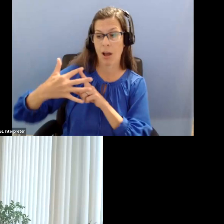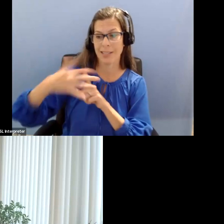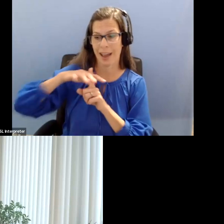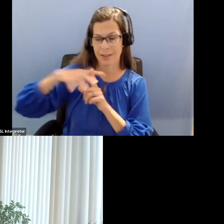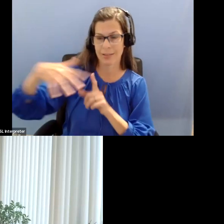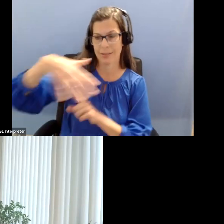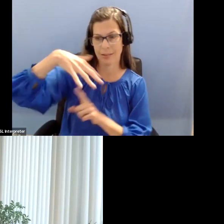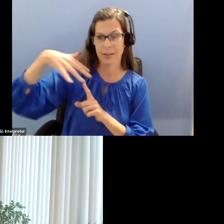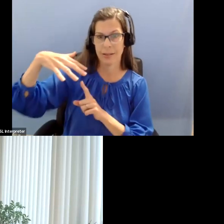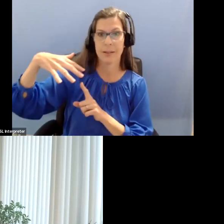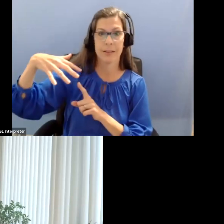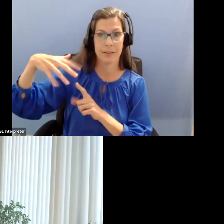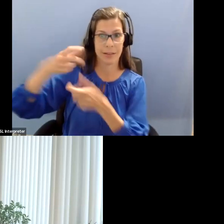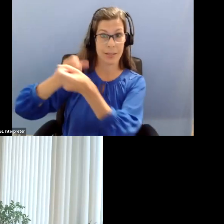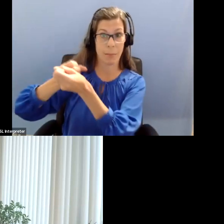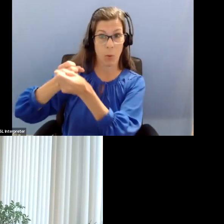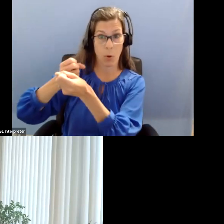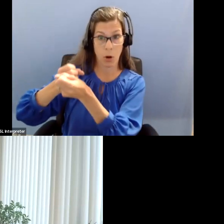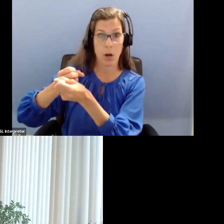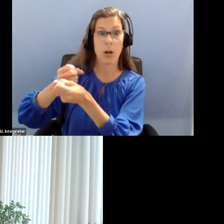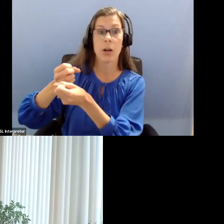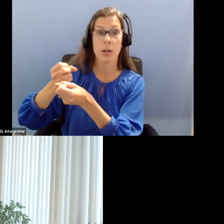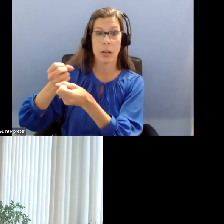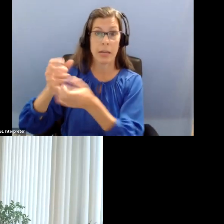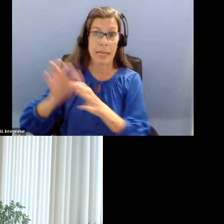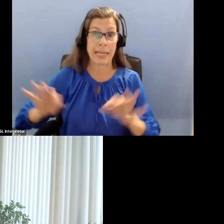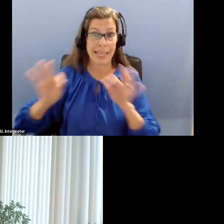support them in honing their message so that the key things